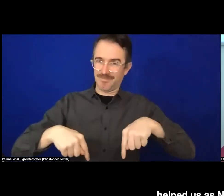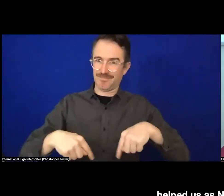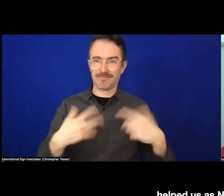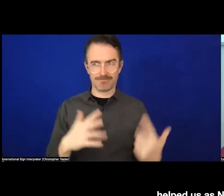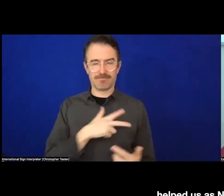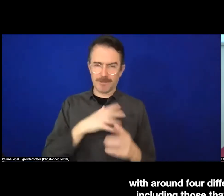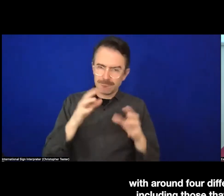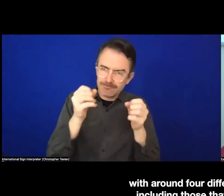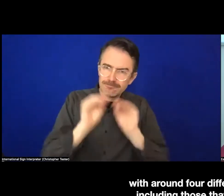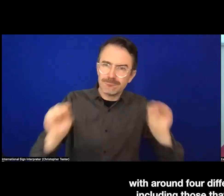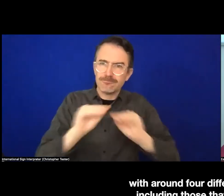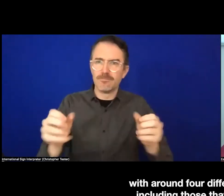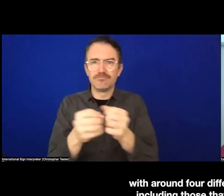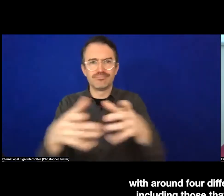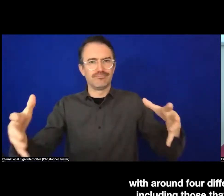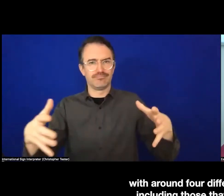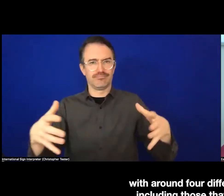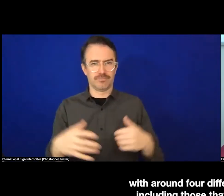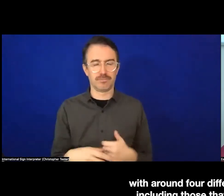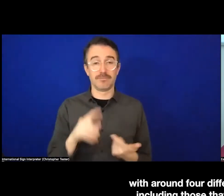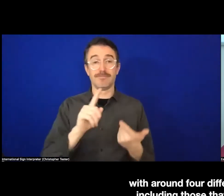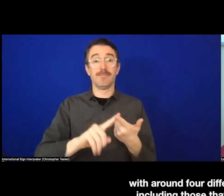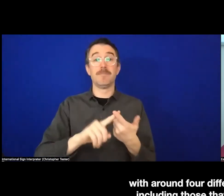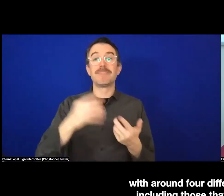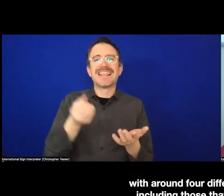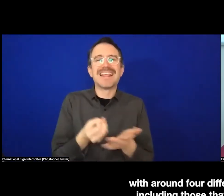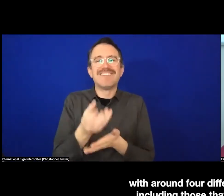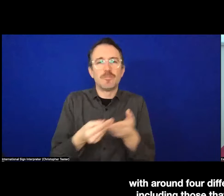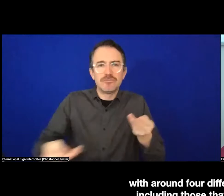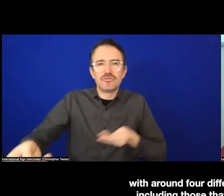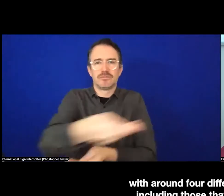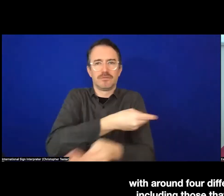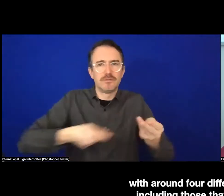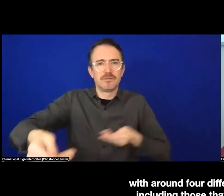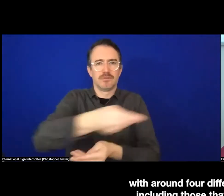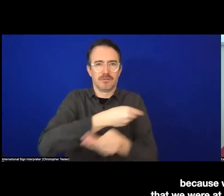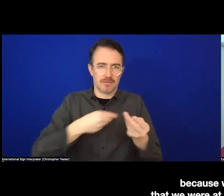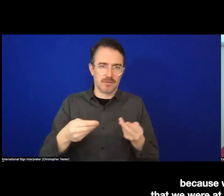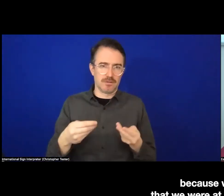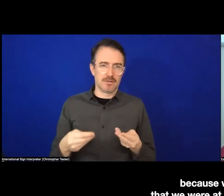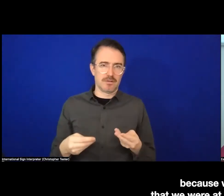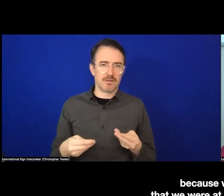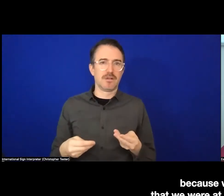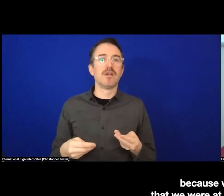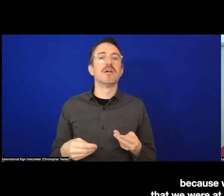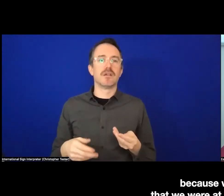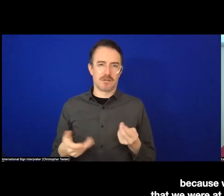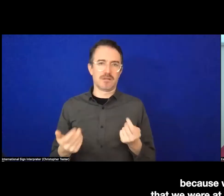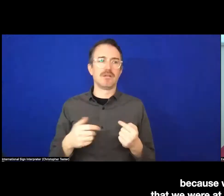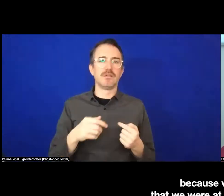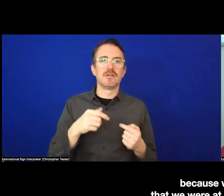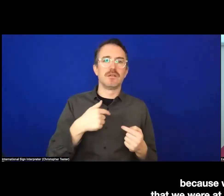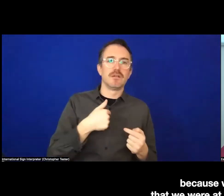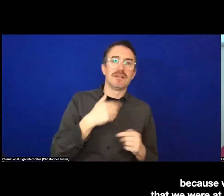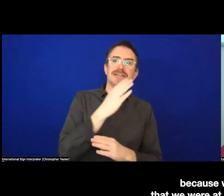as NUDIPU to level the ground for the different organizations, including those that are marginalized, because we